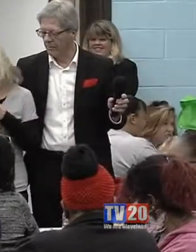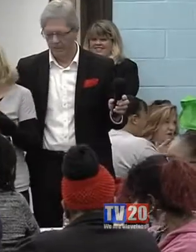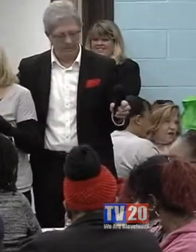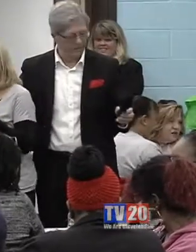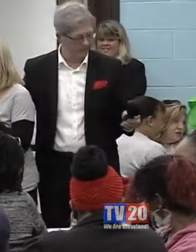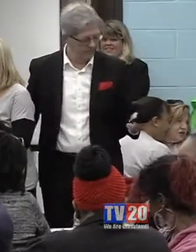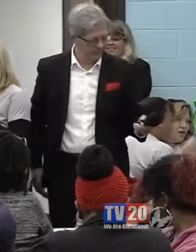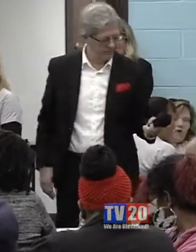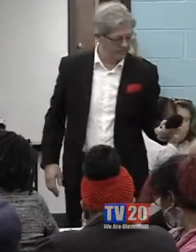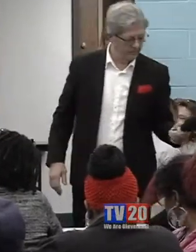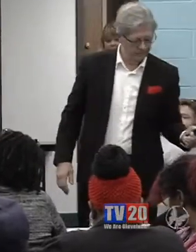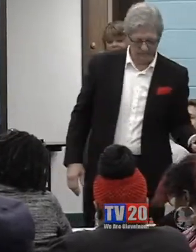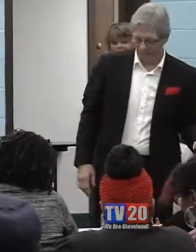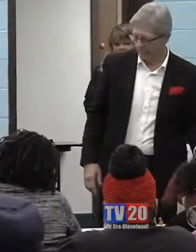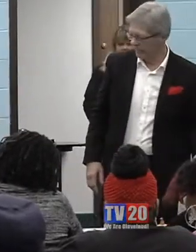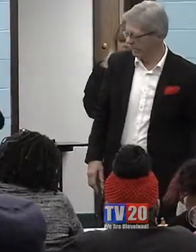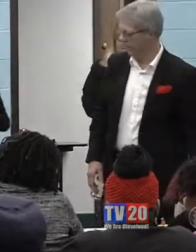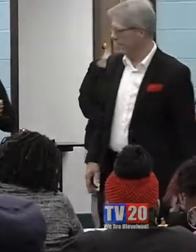Okay.